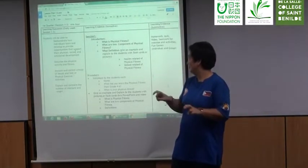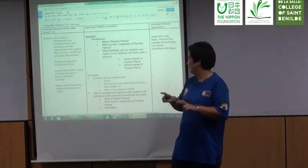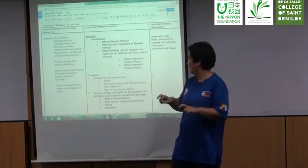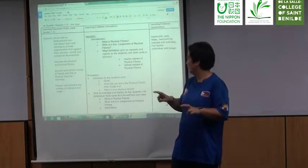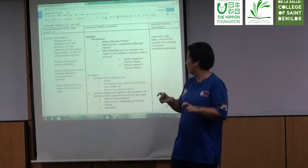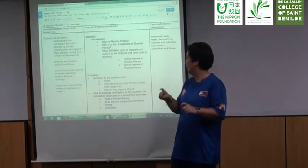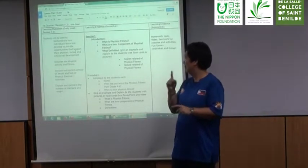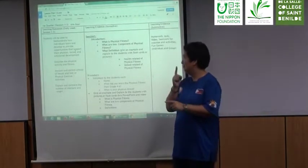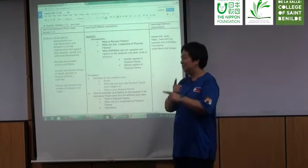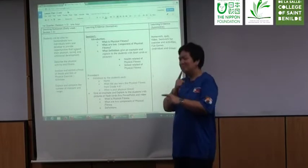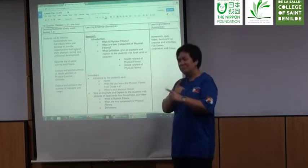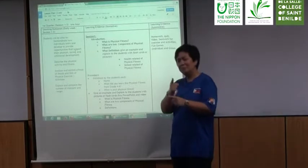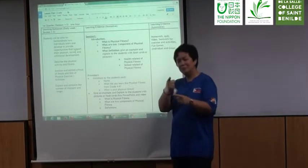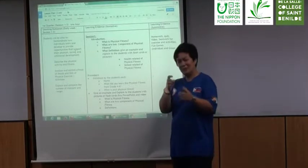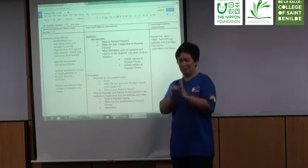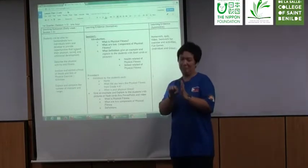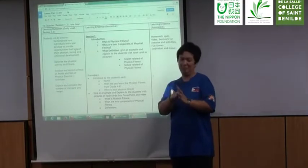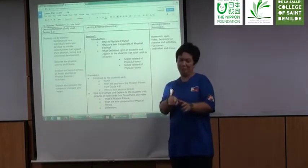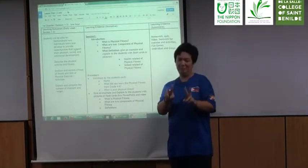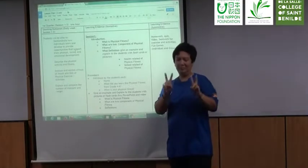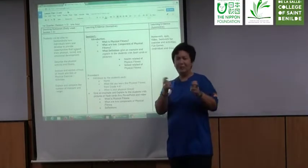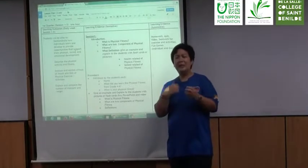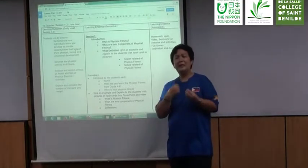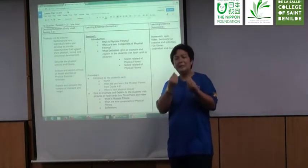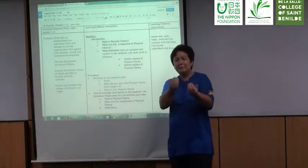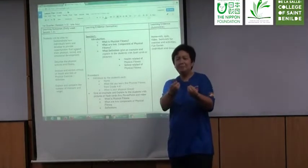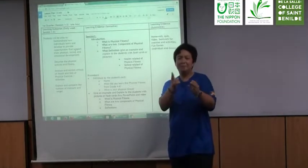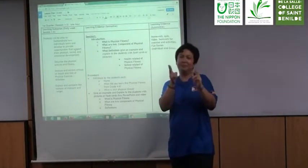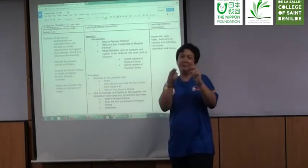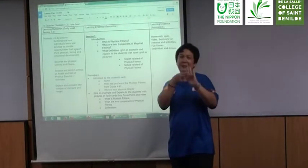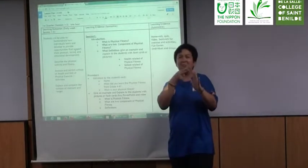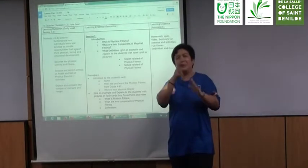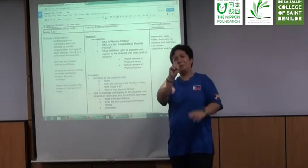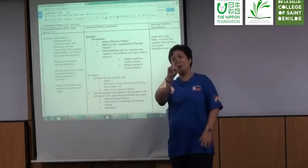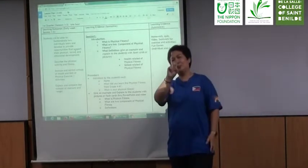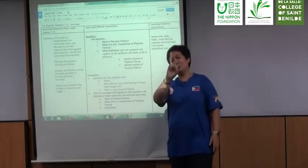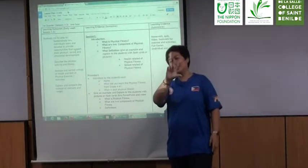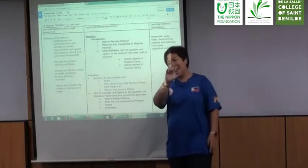Fit. Alright, so we'll have activities.